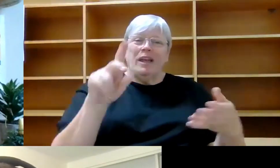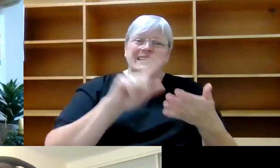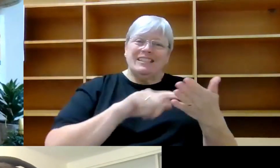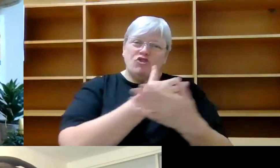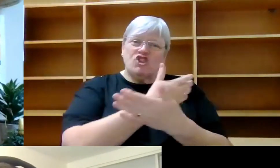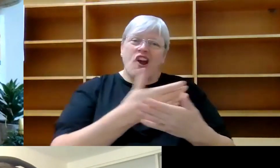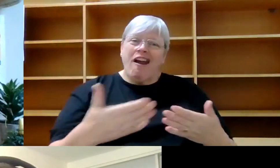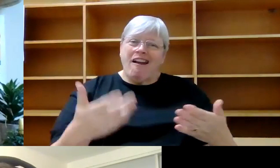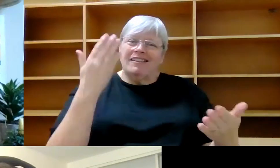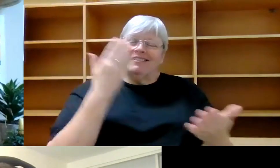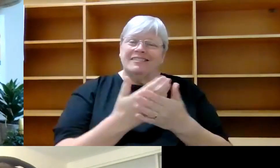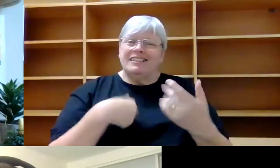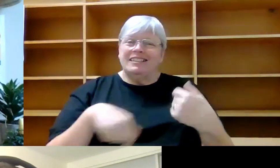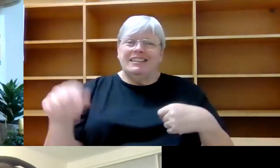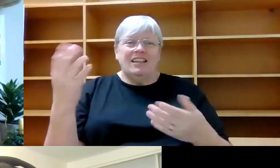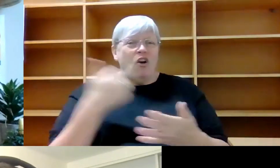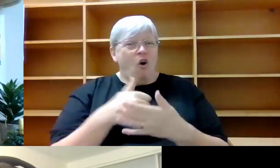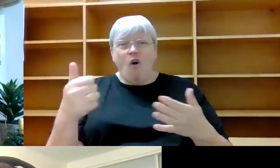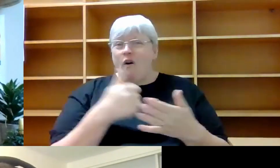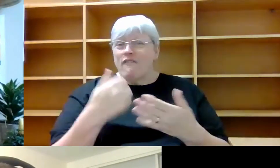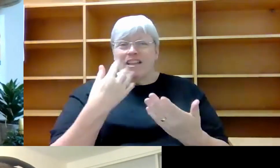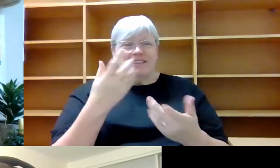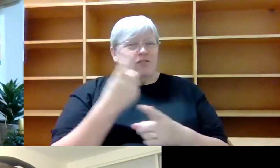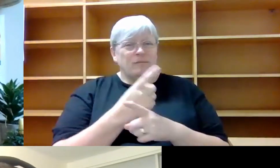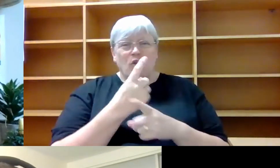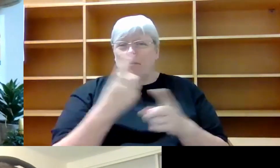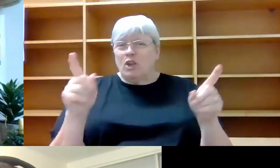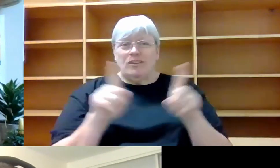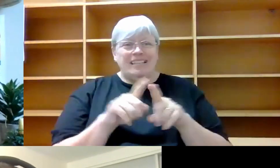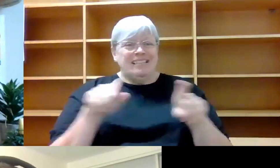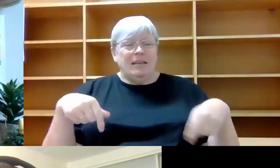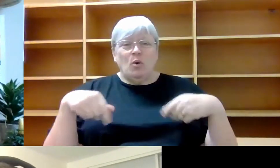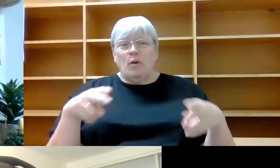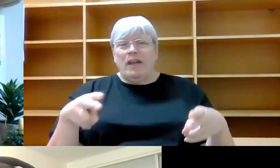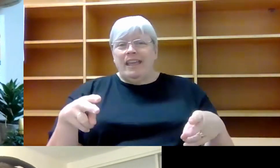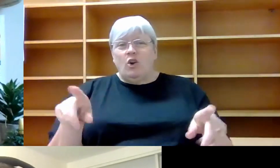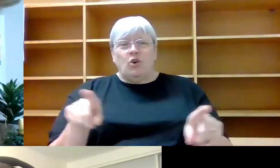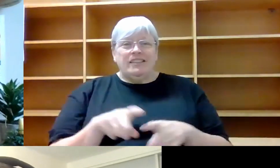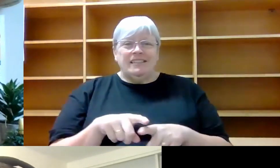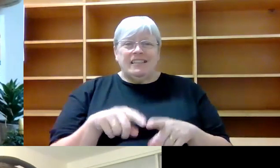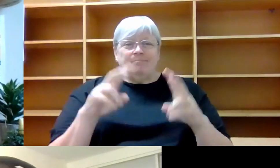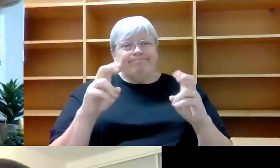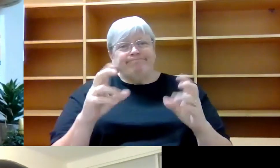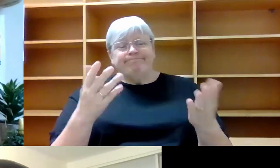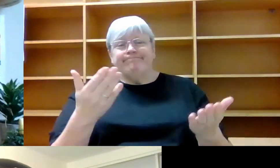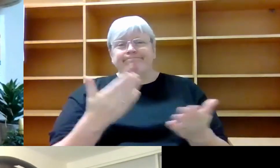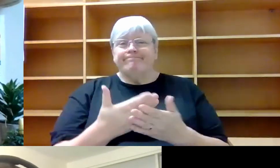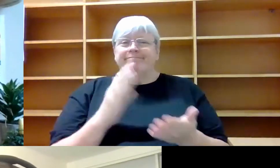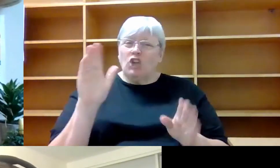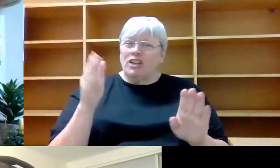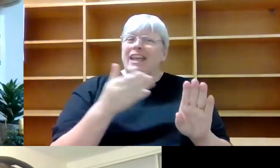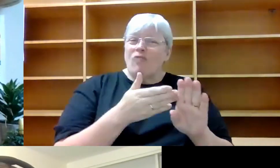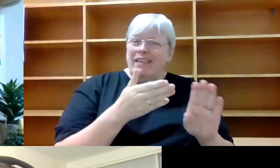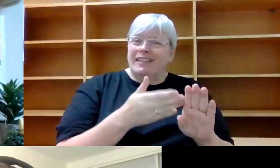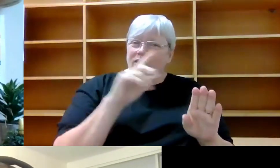think they're often not really spoken, like they are often spoken about in the same sort of breath, but not so directly. And I think, you